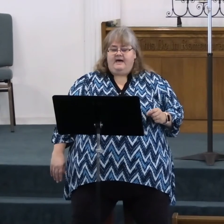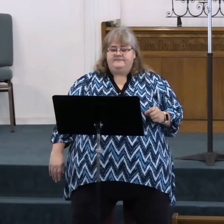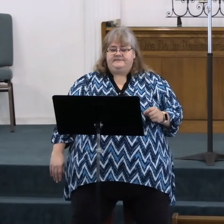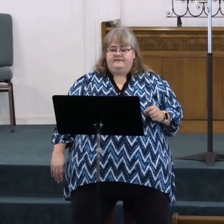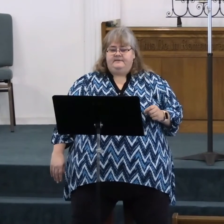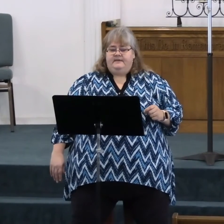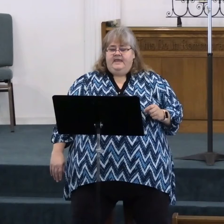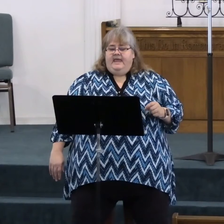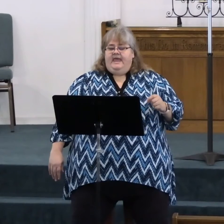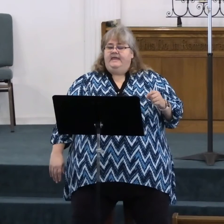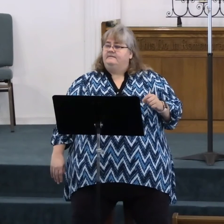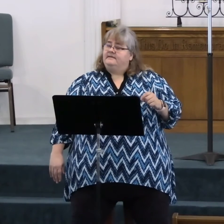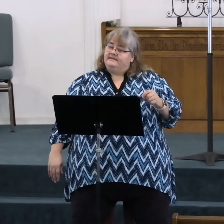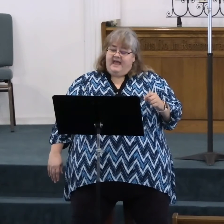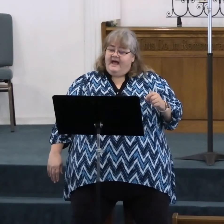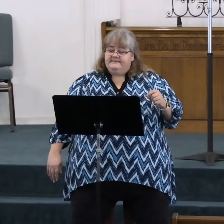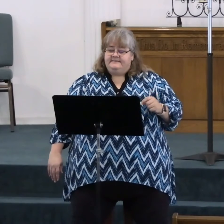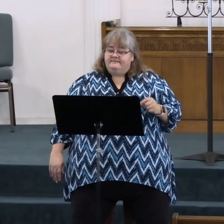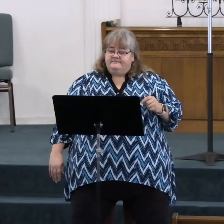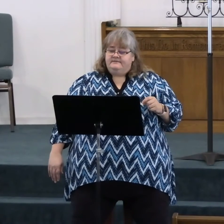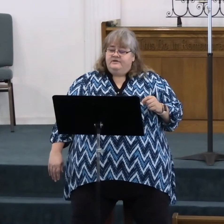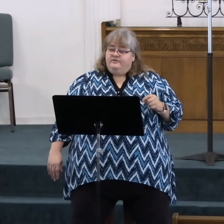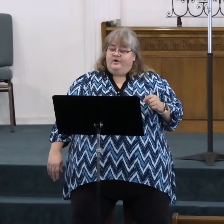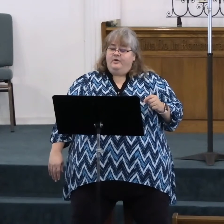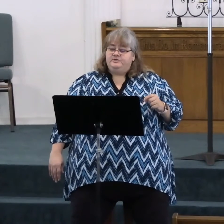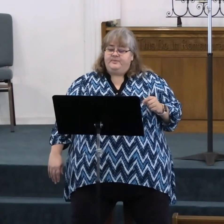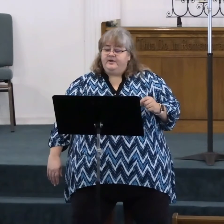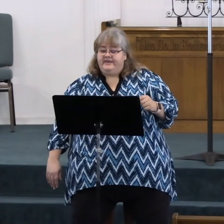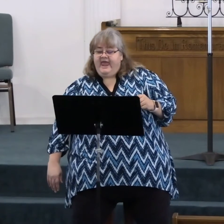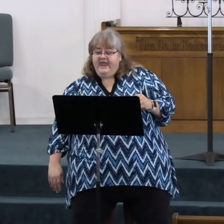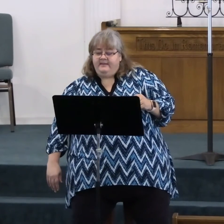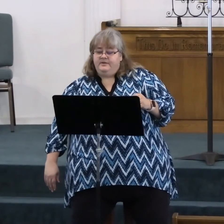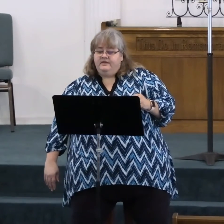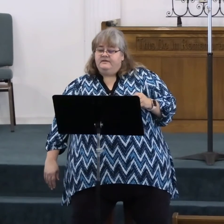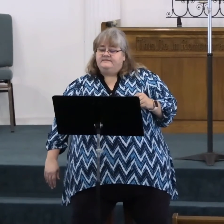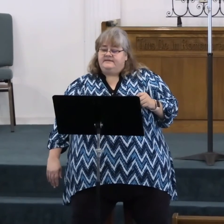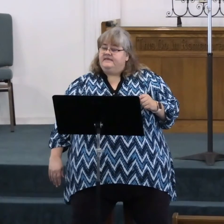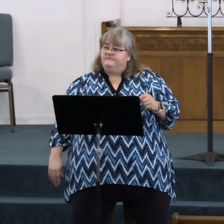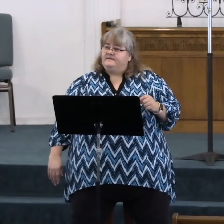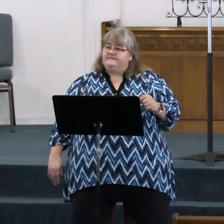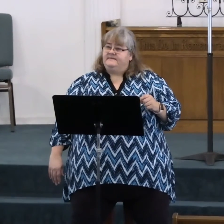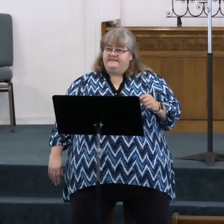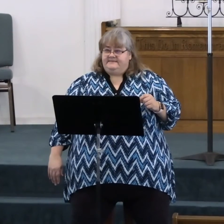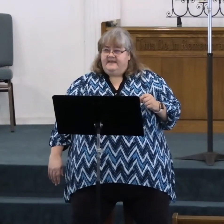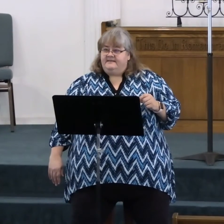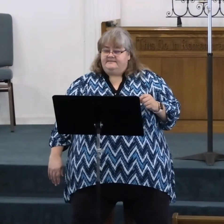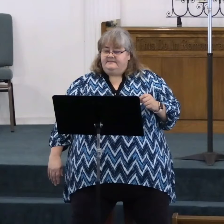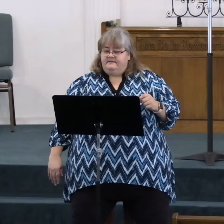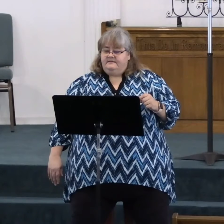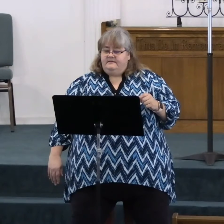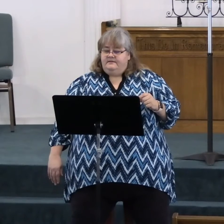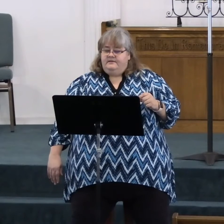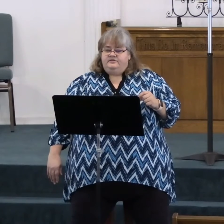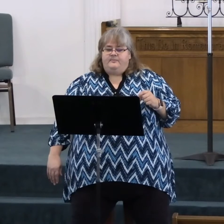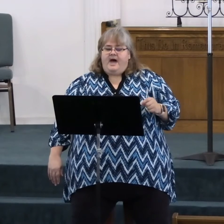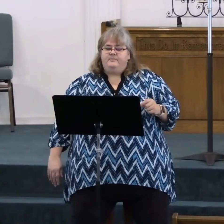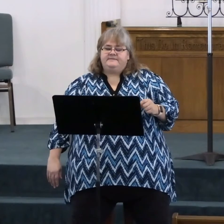lives. And guys, the Holy Spirit came to give us these things. The Bible